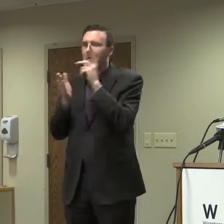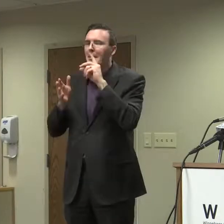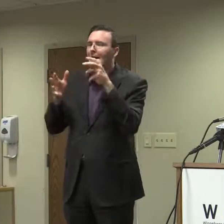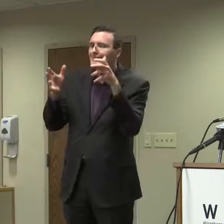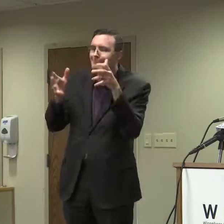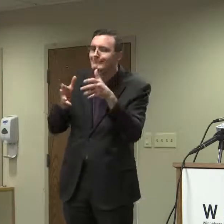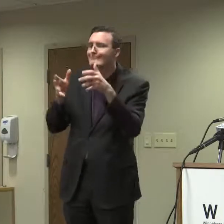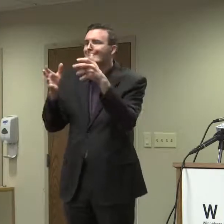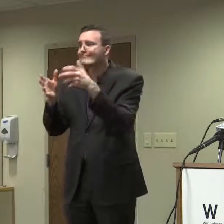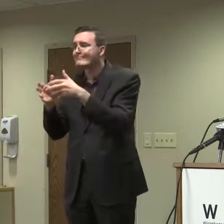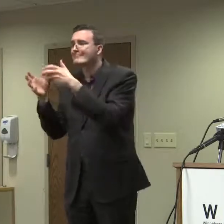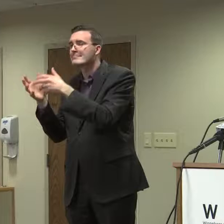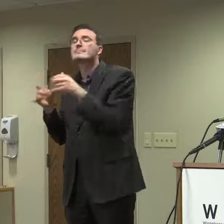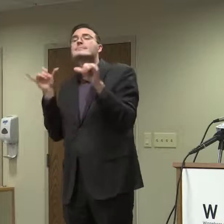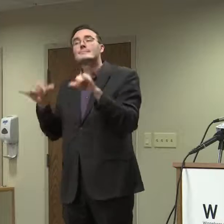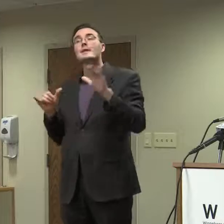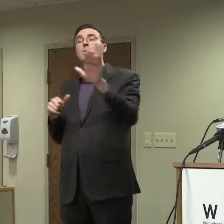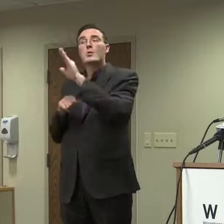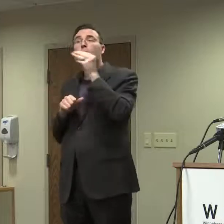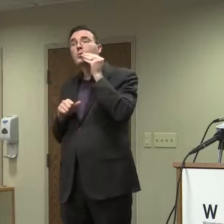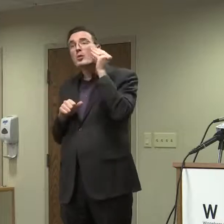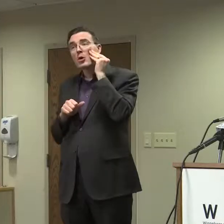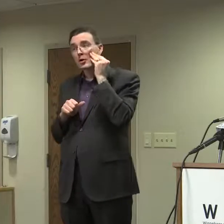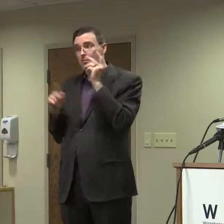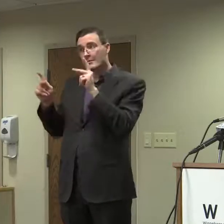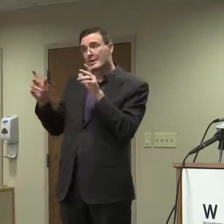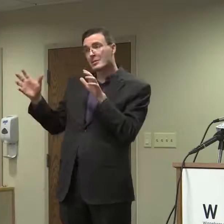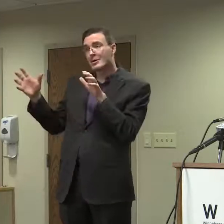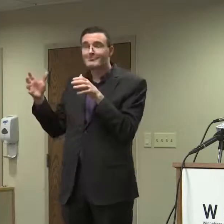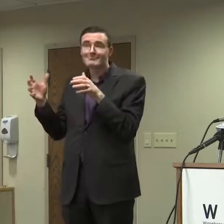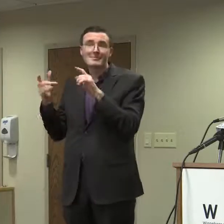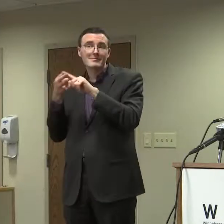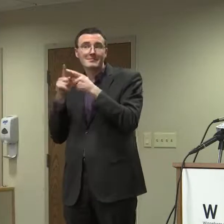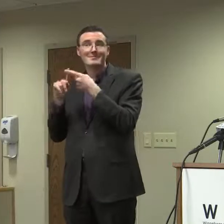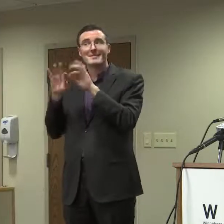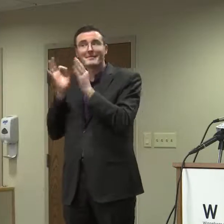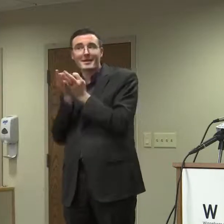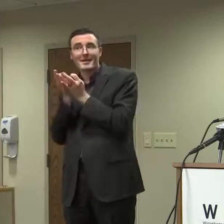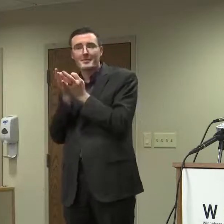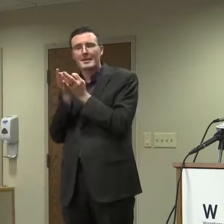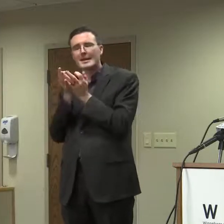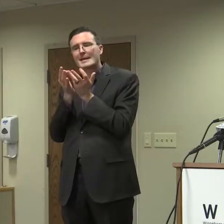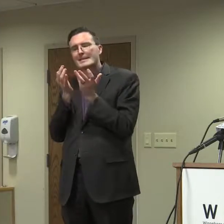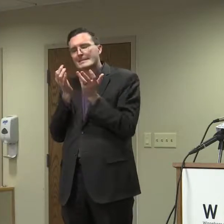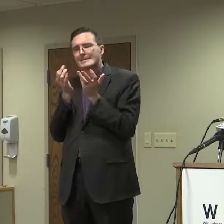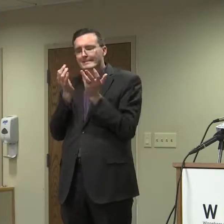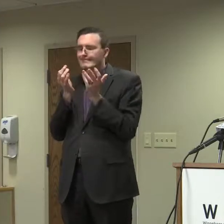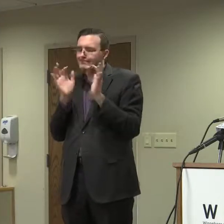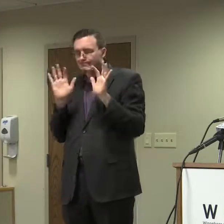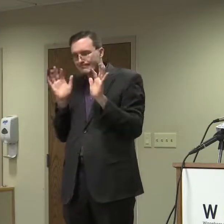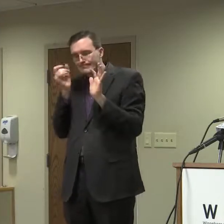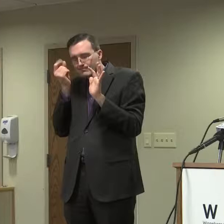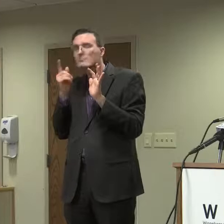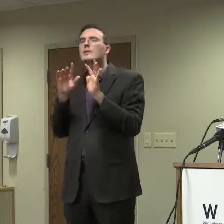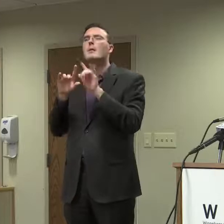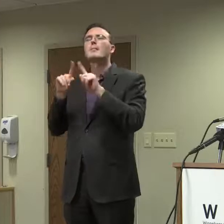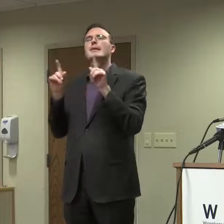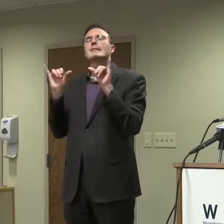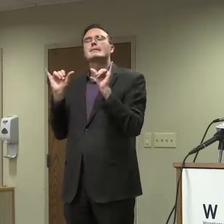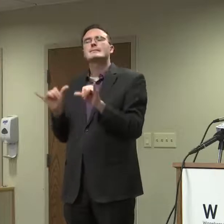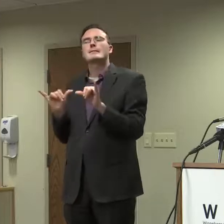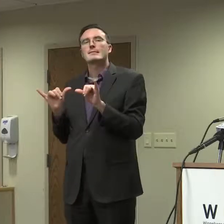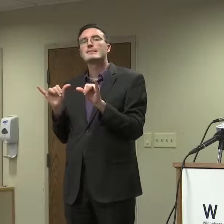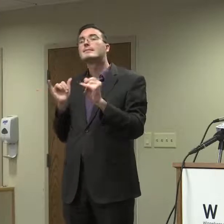you can do in your own home with even your own friends and family that can really help us